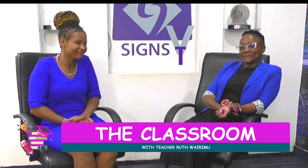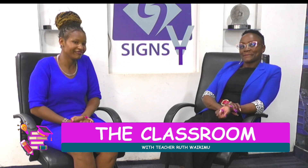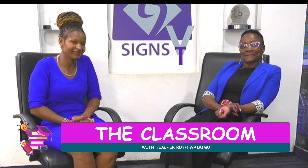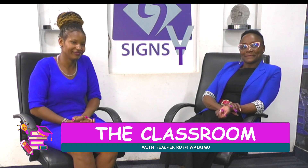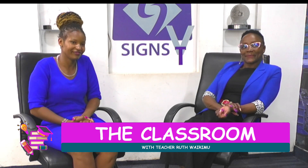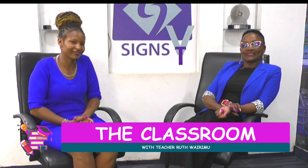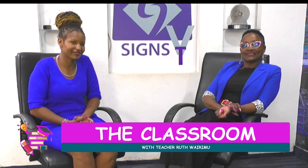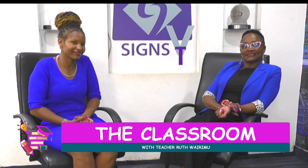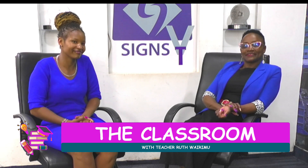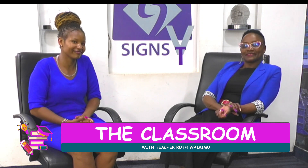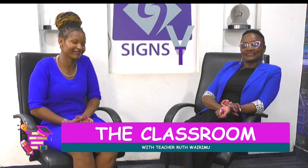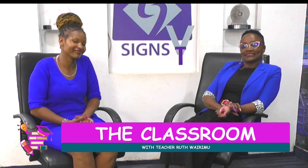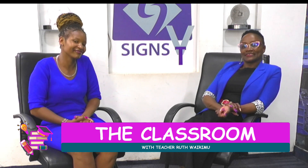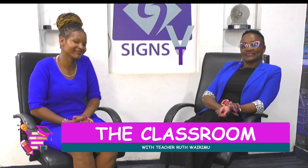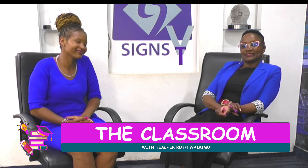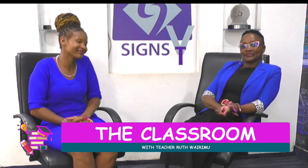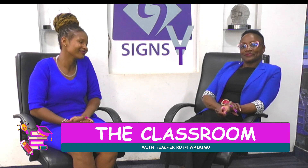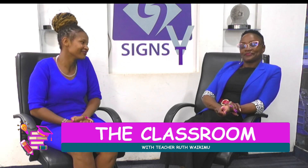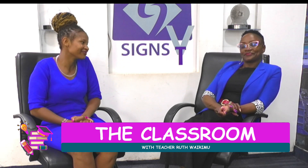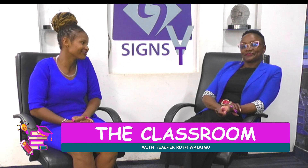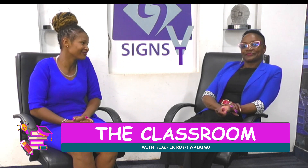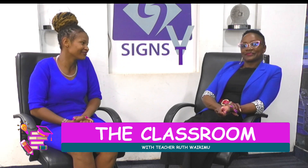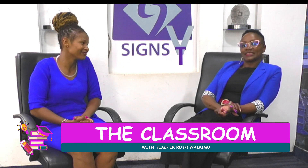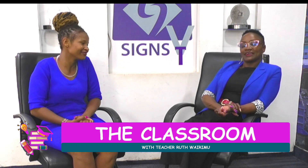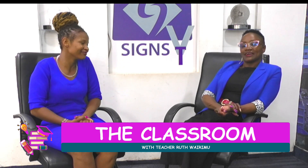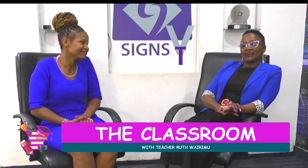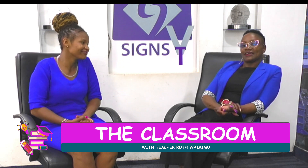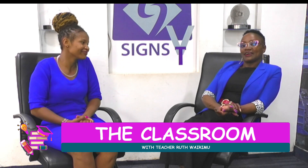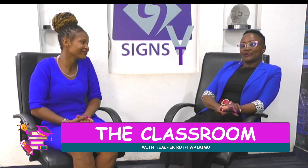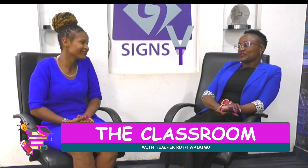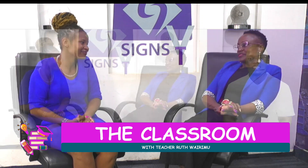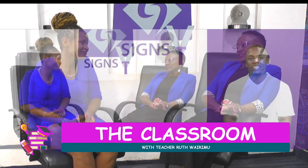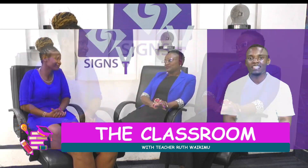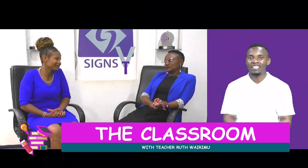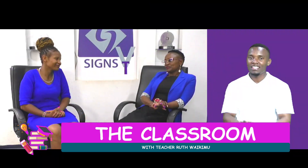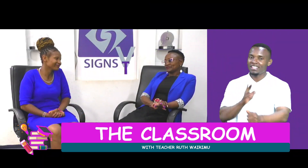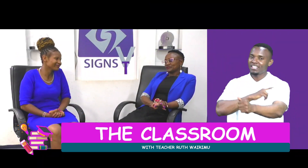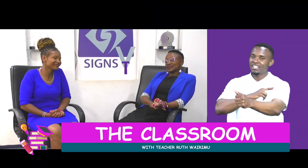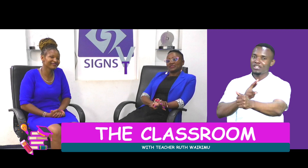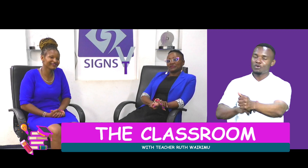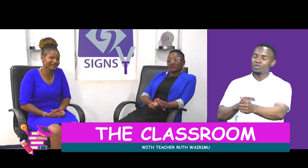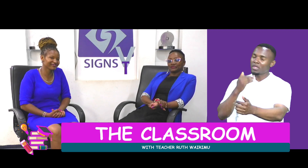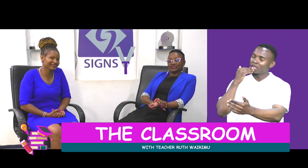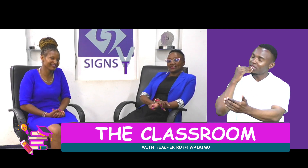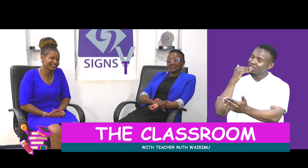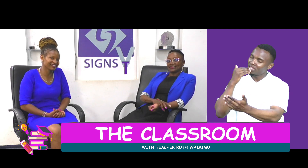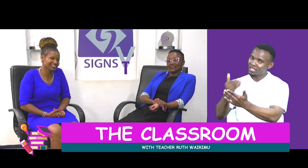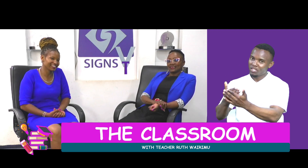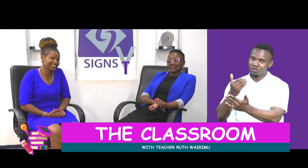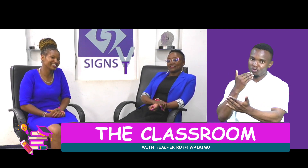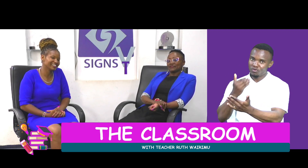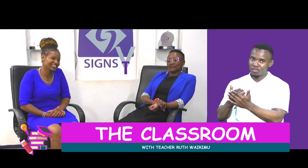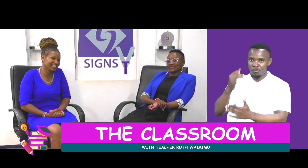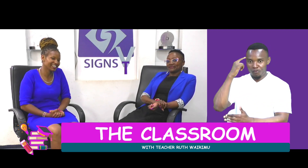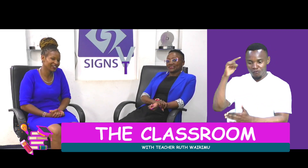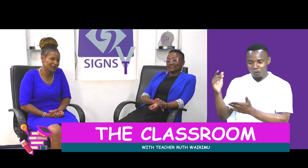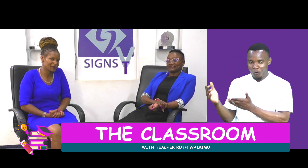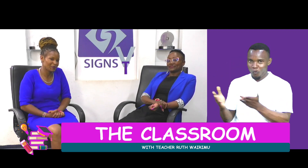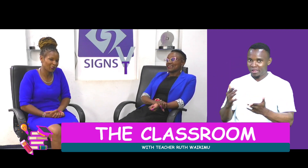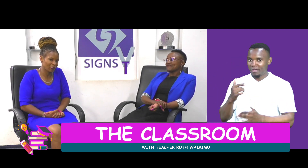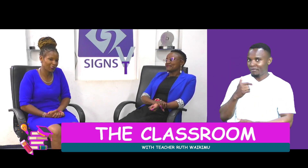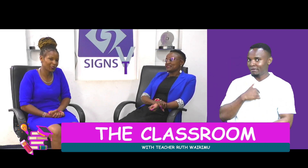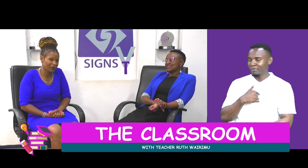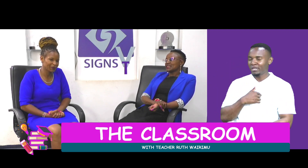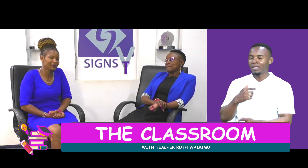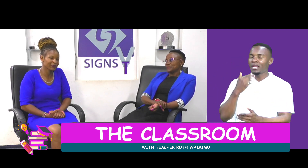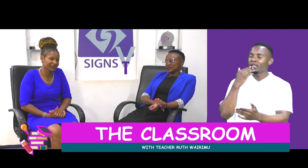So please, any final words before we close? Ruth, thank you so much for having me today. Thank you for the